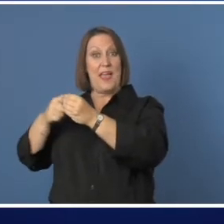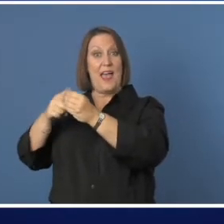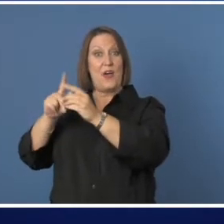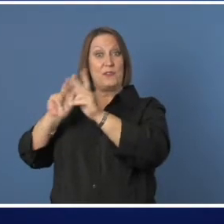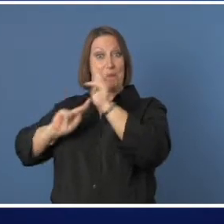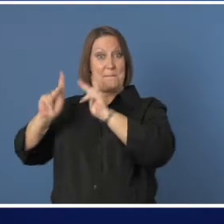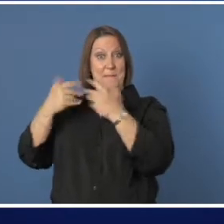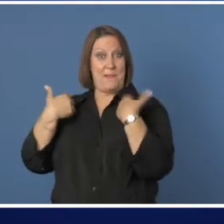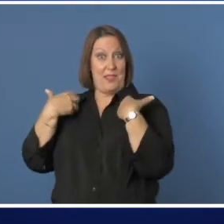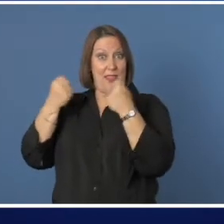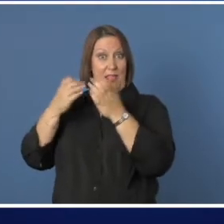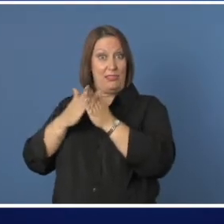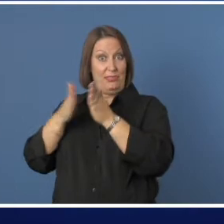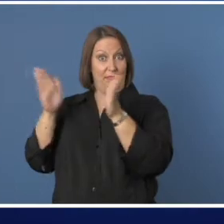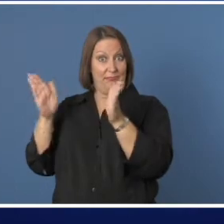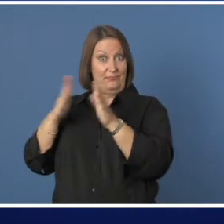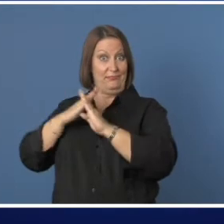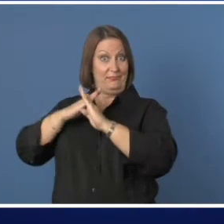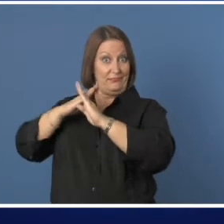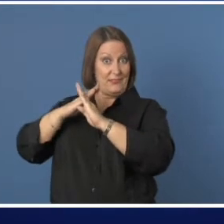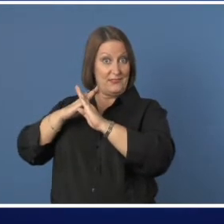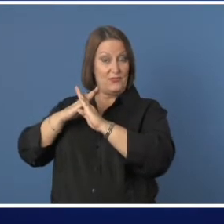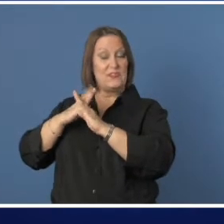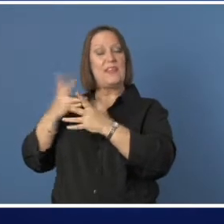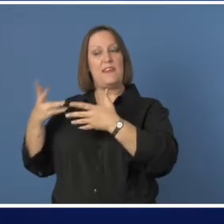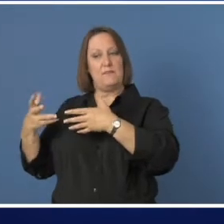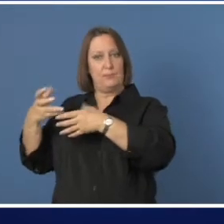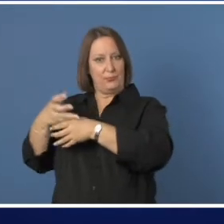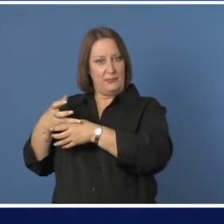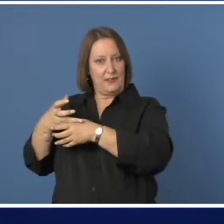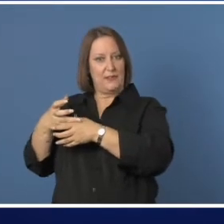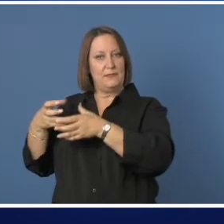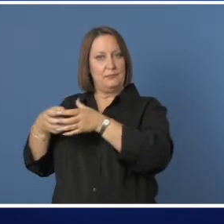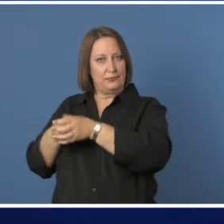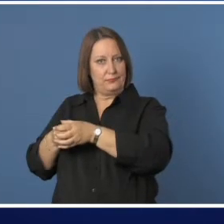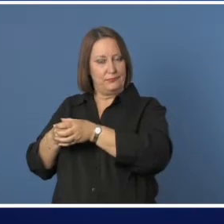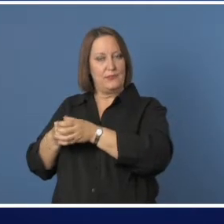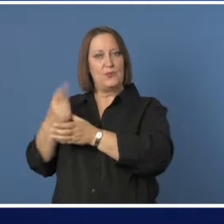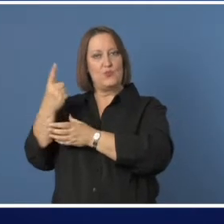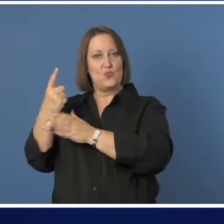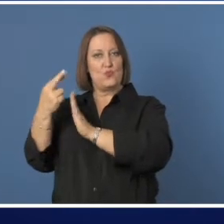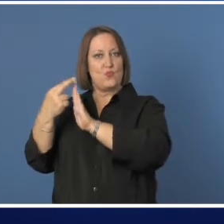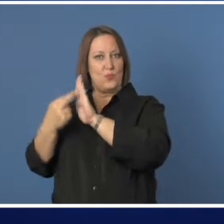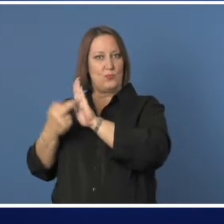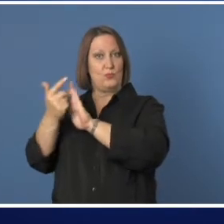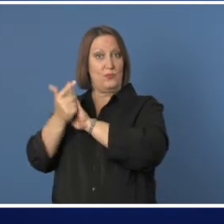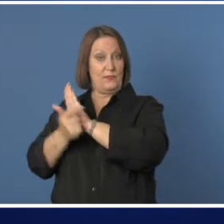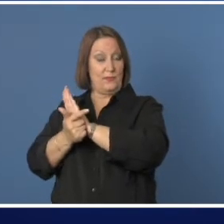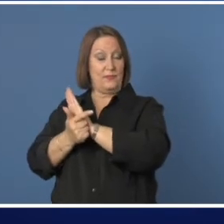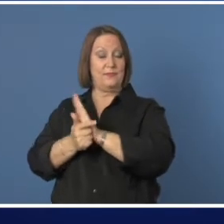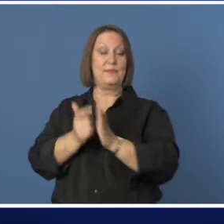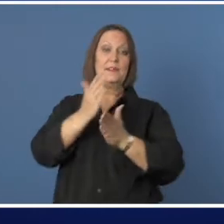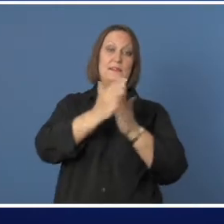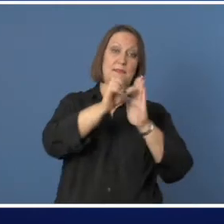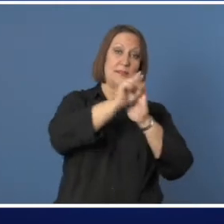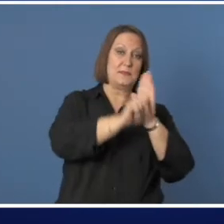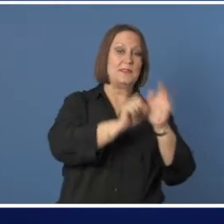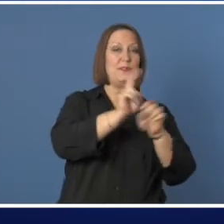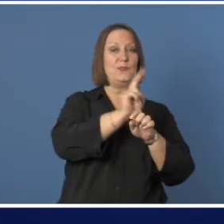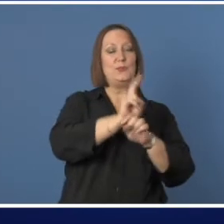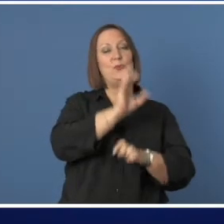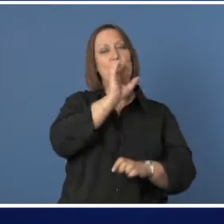to the enforcement of these public health measures, whereas other states rely on older